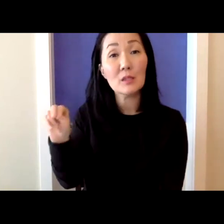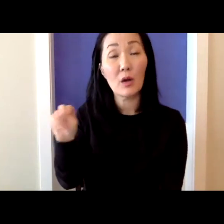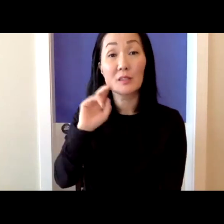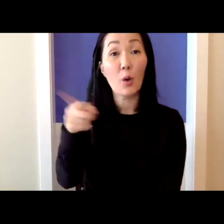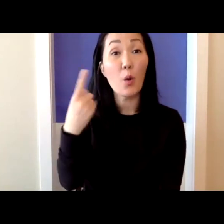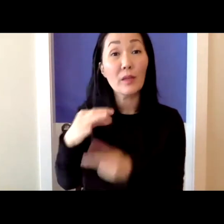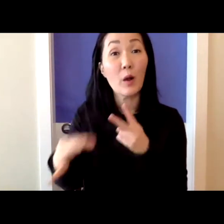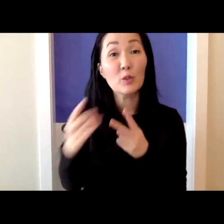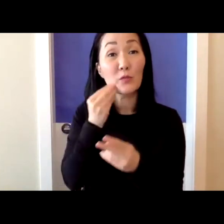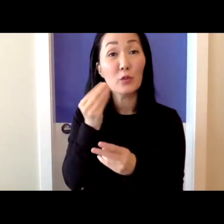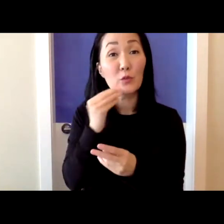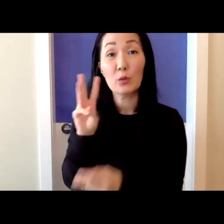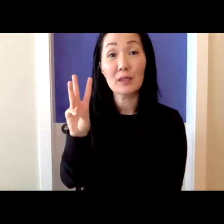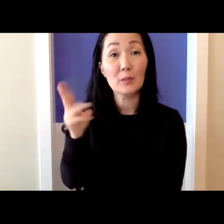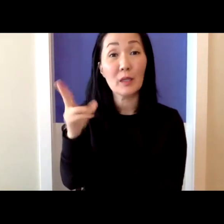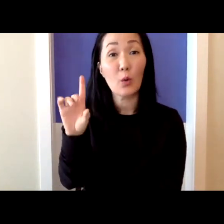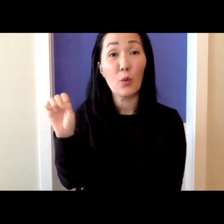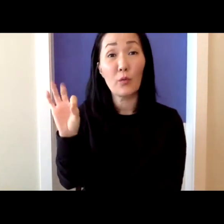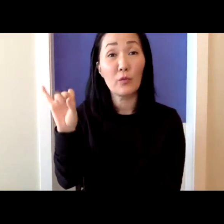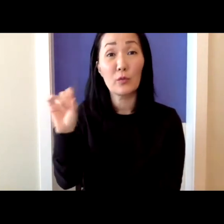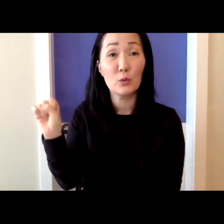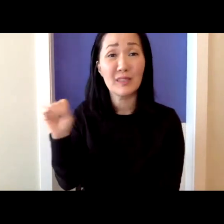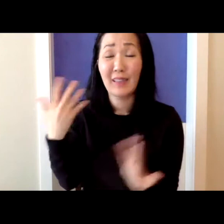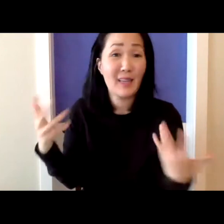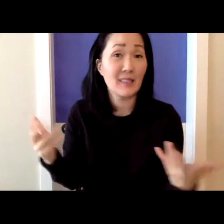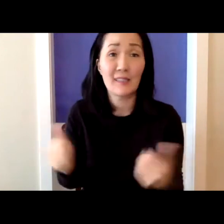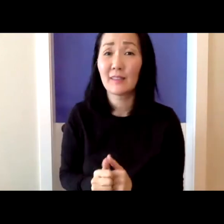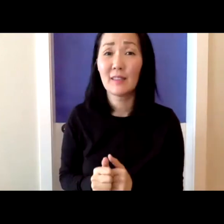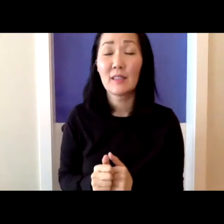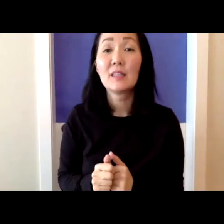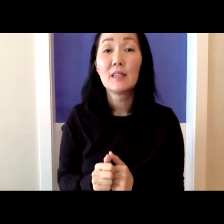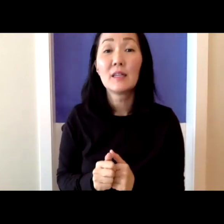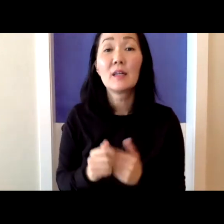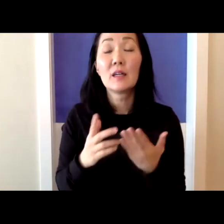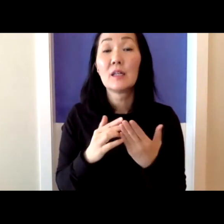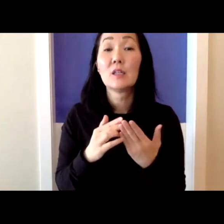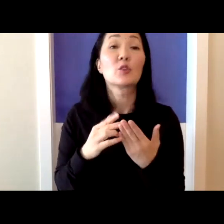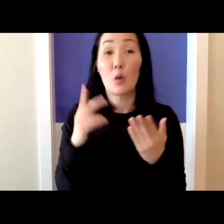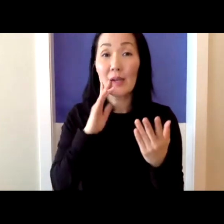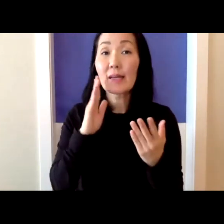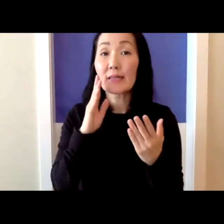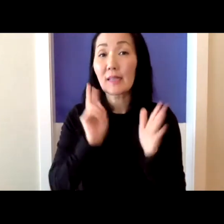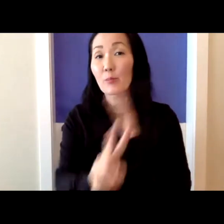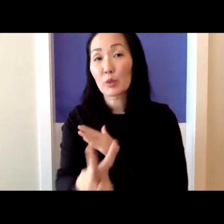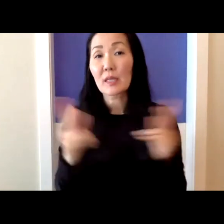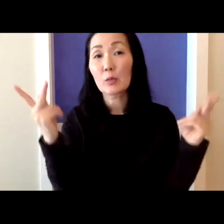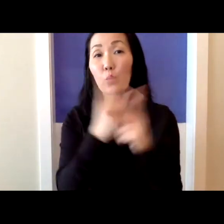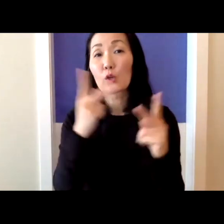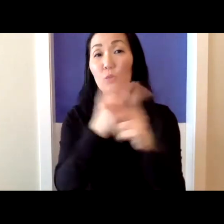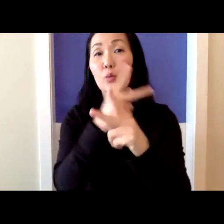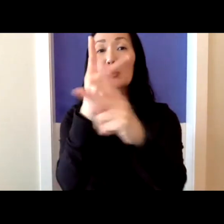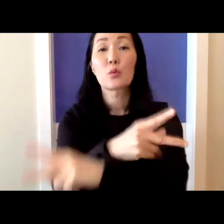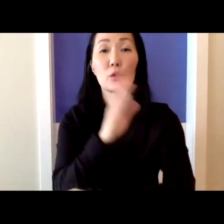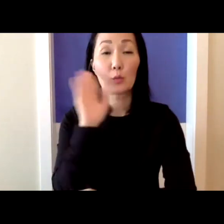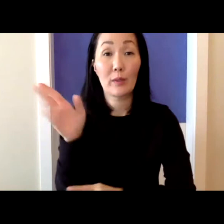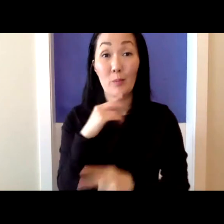under stress, but it's going to get worse. Solutions, I don't think we can solve income inequality, to be